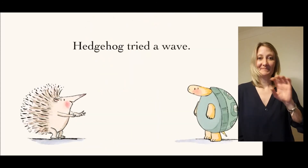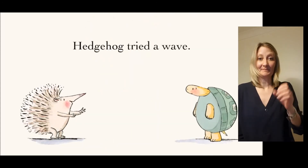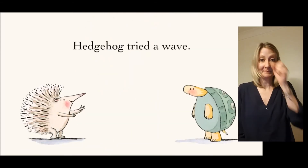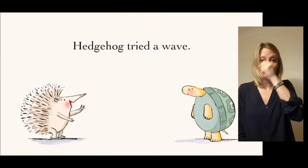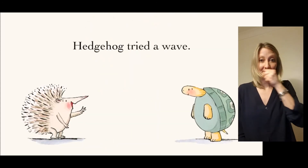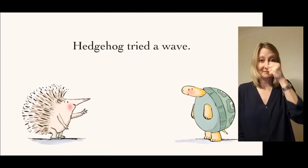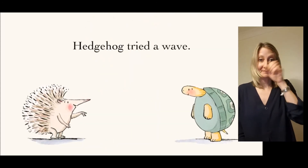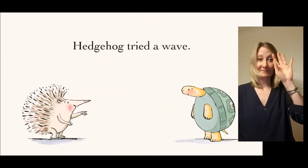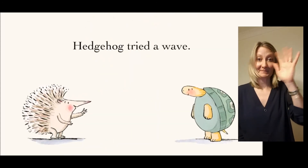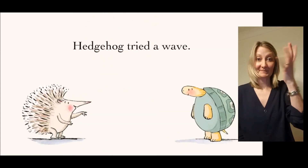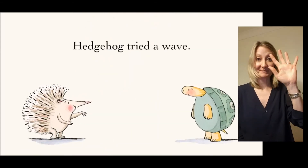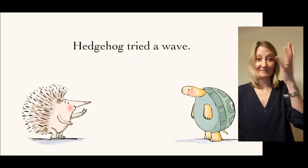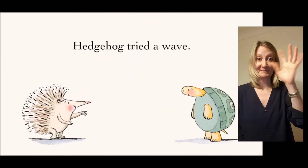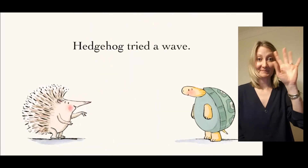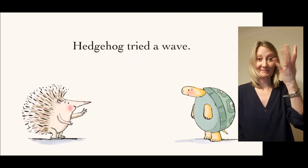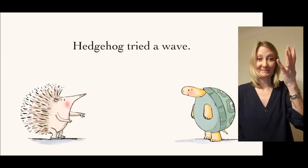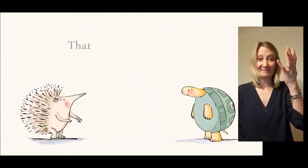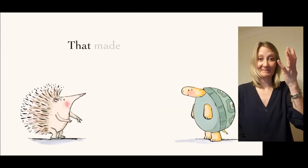them. Hedgehog tried a wave.